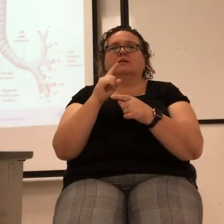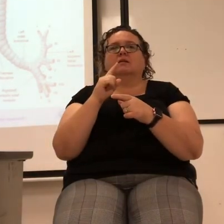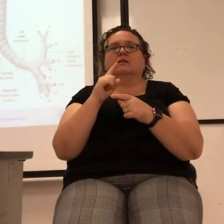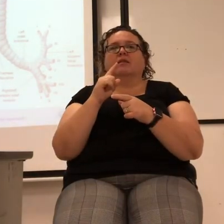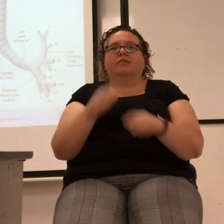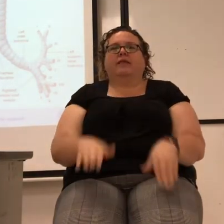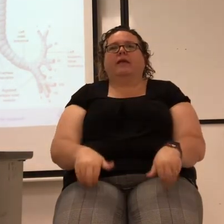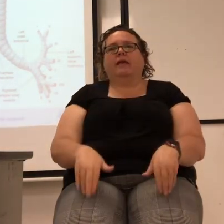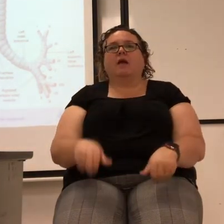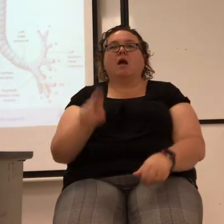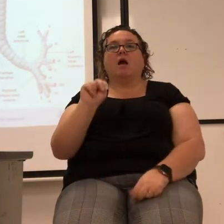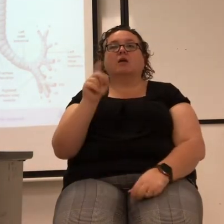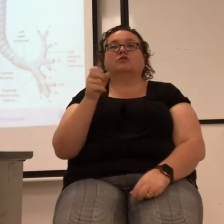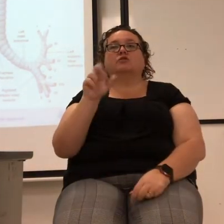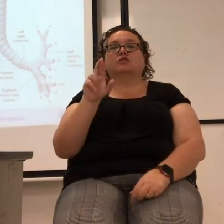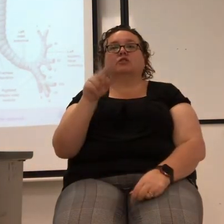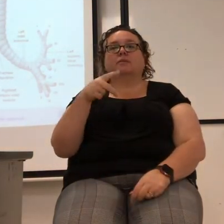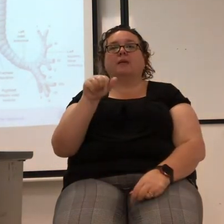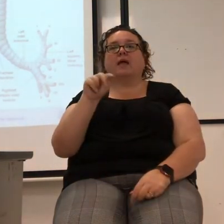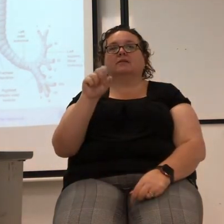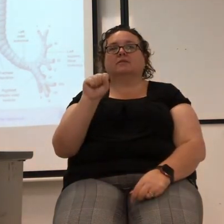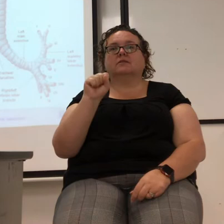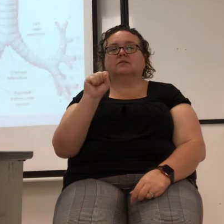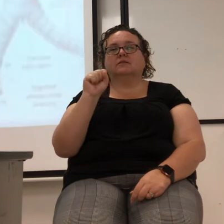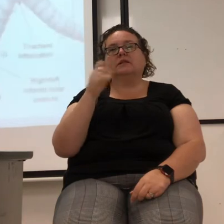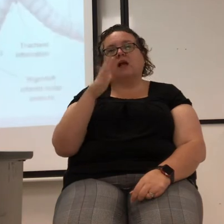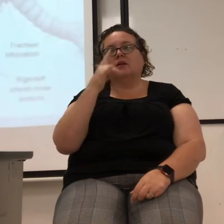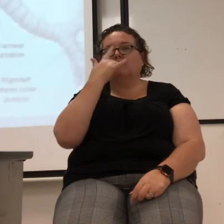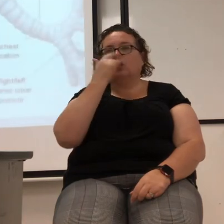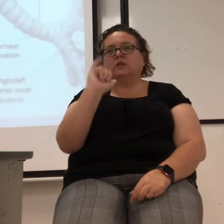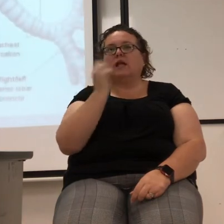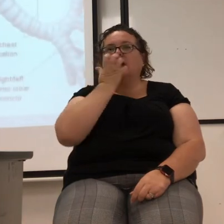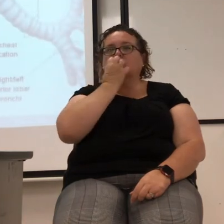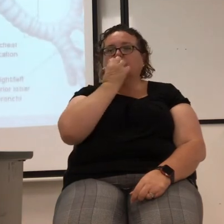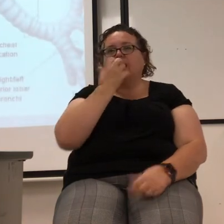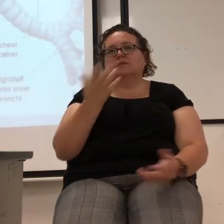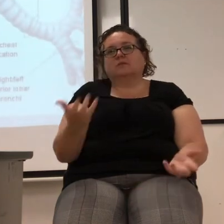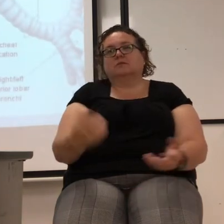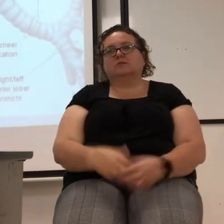it the underpants. Kind of looks like it.